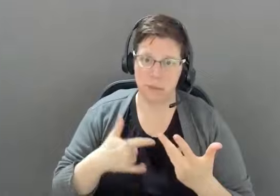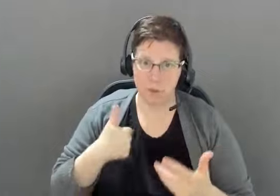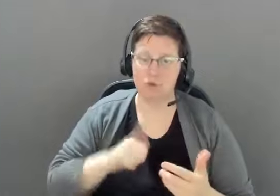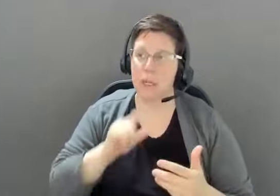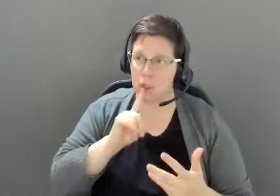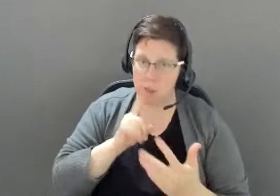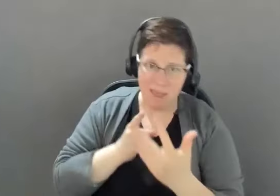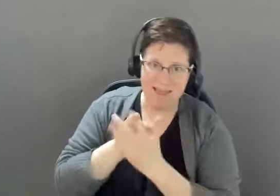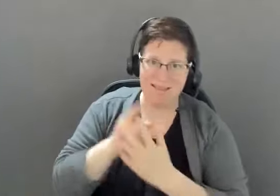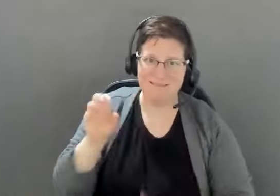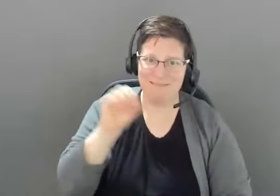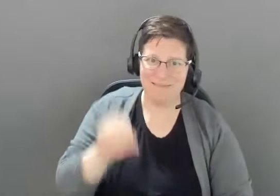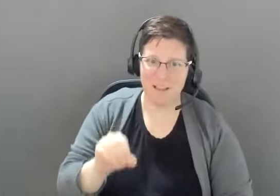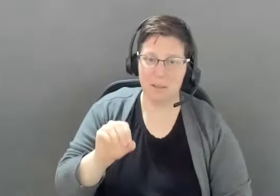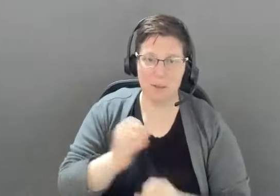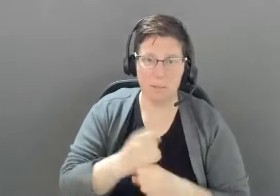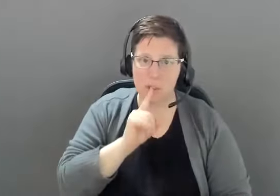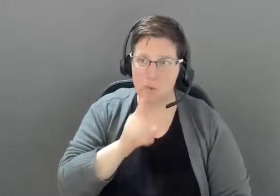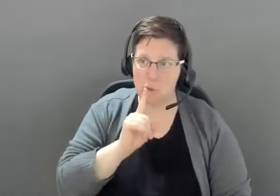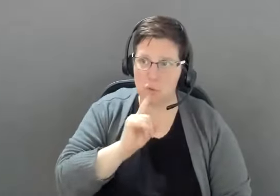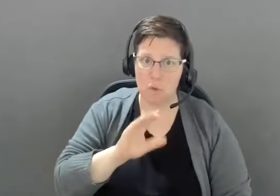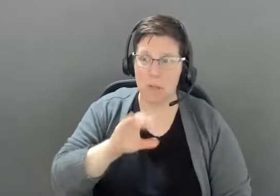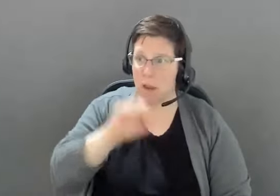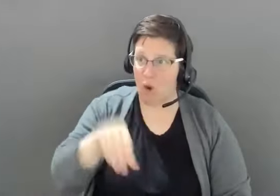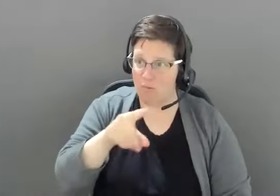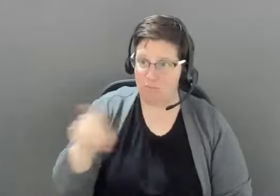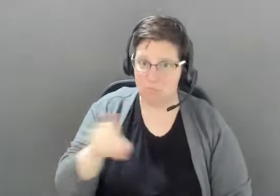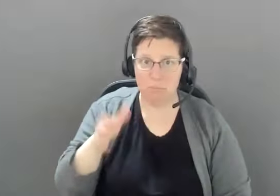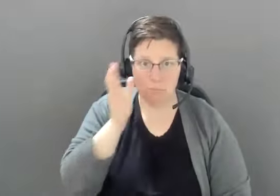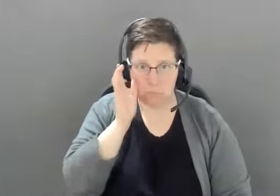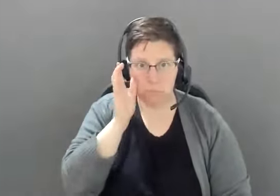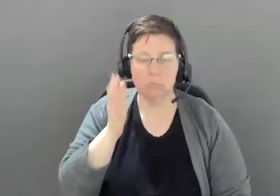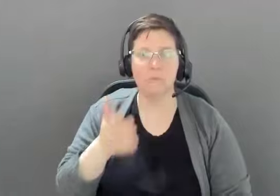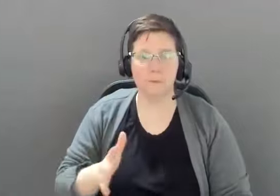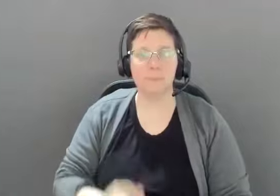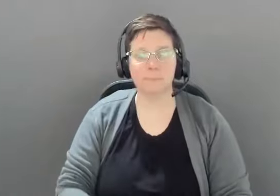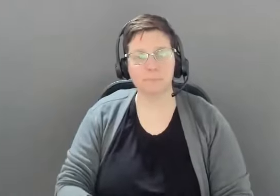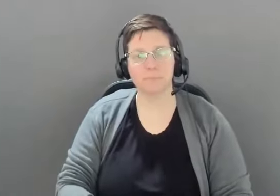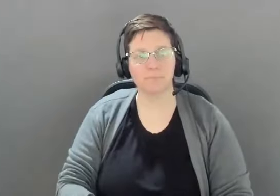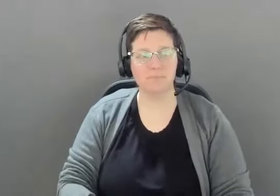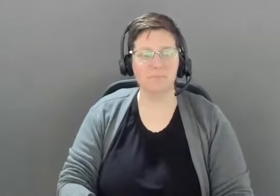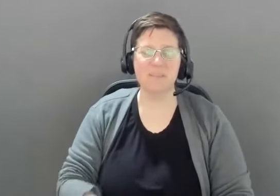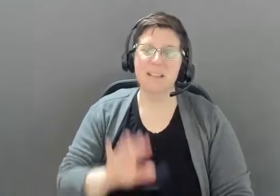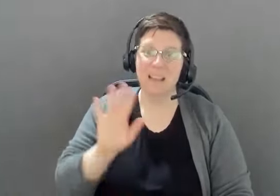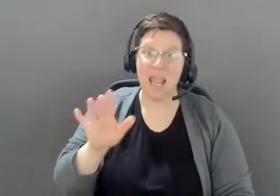ensuring that Parliament paid attention. And part of that helped us find the many, many champions who